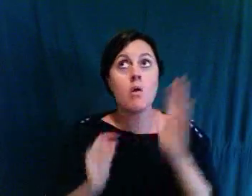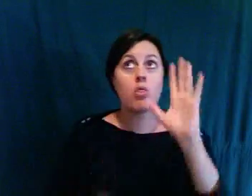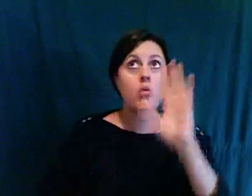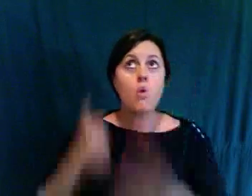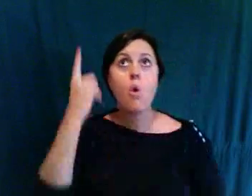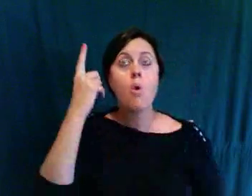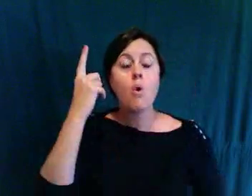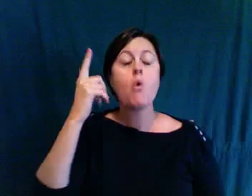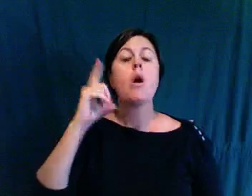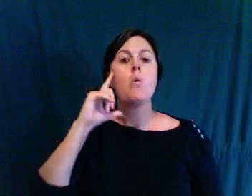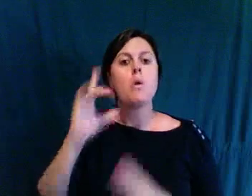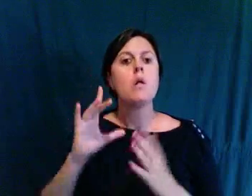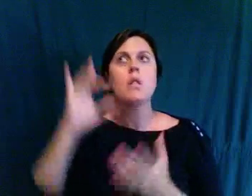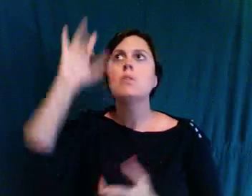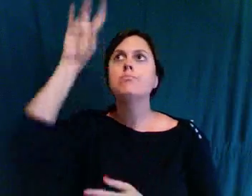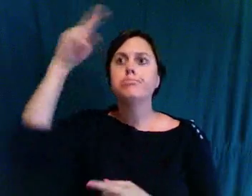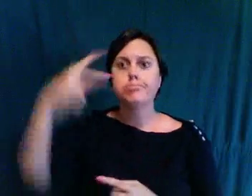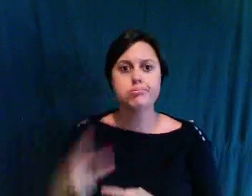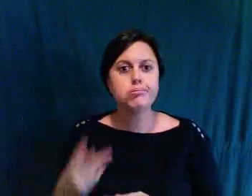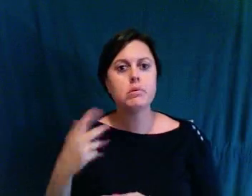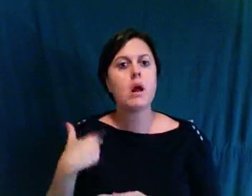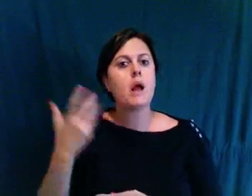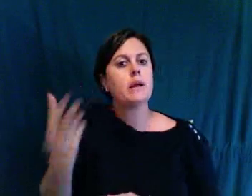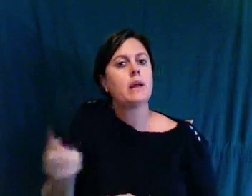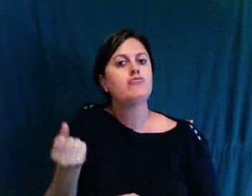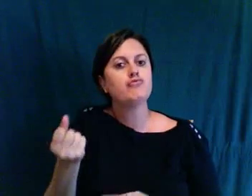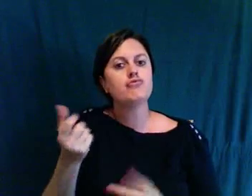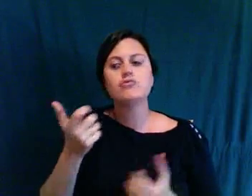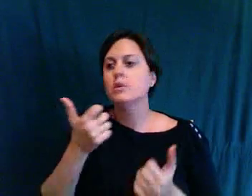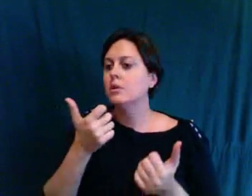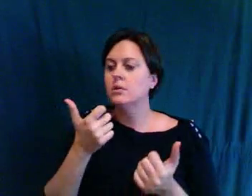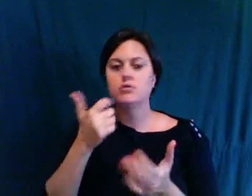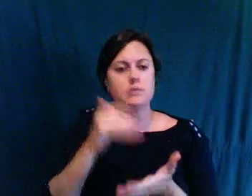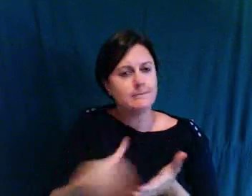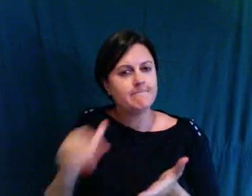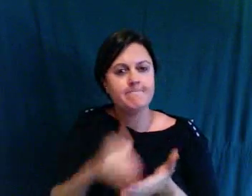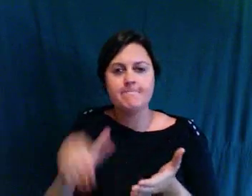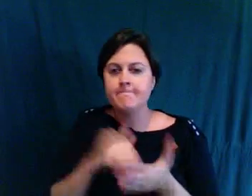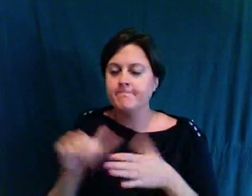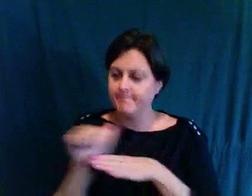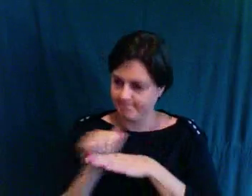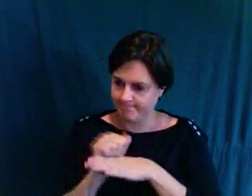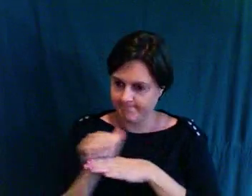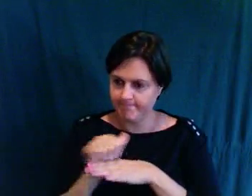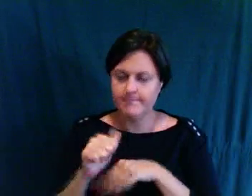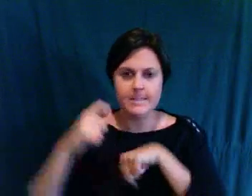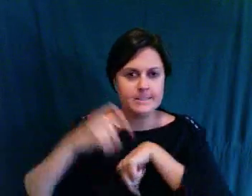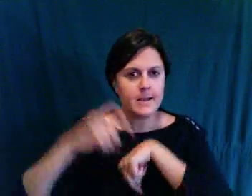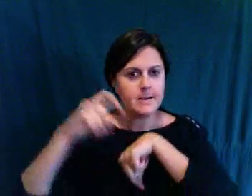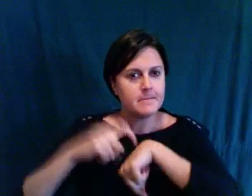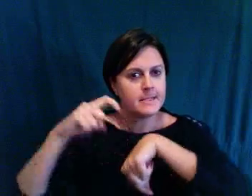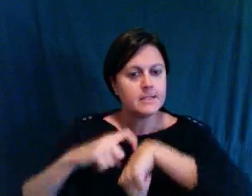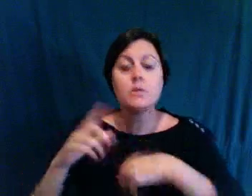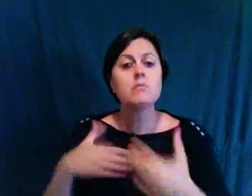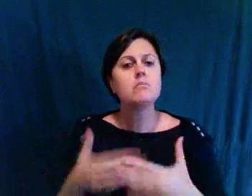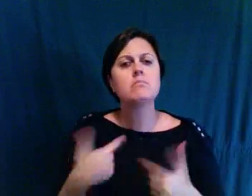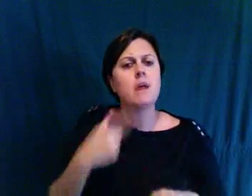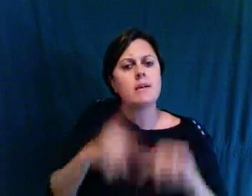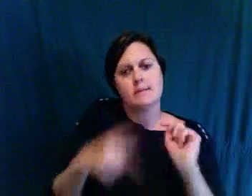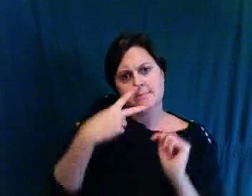place where I put it every time, and it was repetitive, repetitive, repetitive, and I learned how to do the timing, so even though I couldn't see it, I could still catch it.